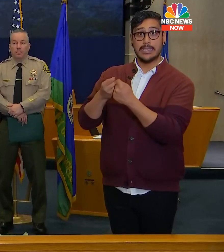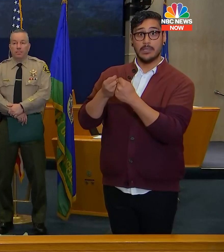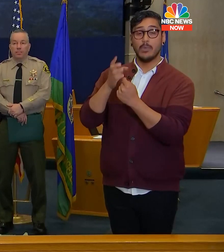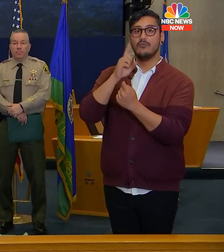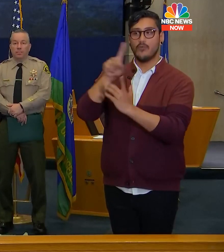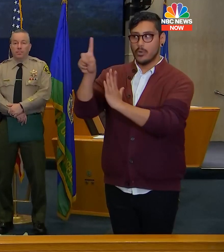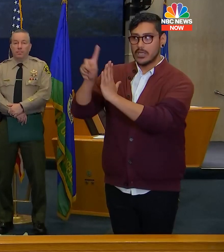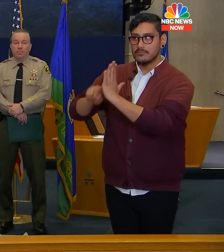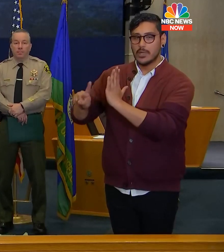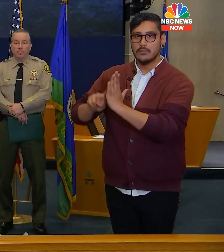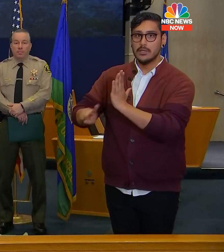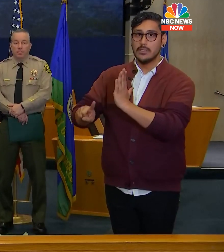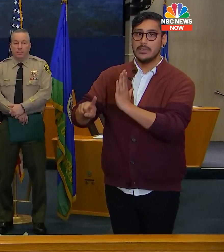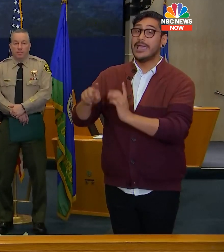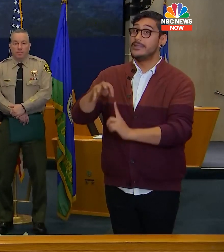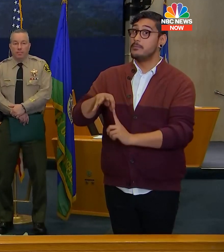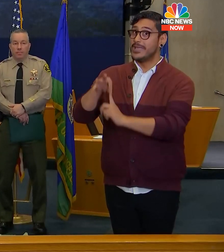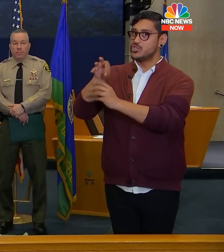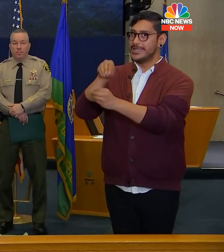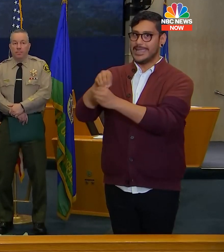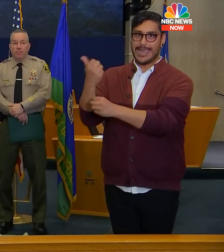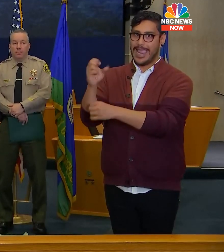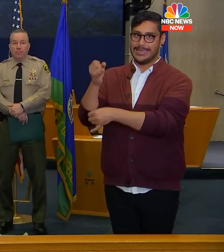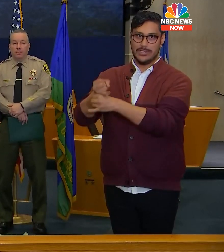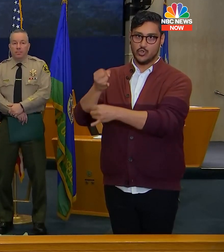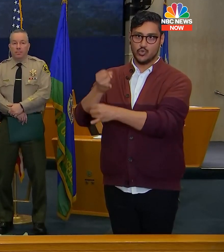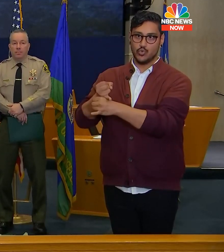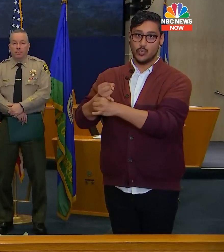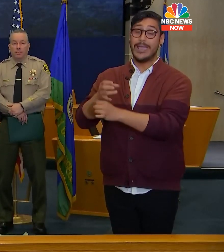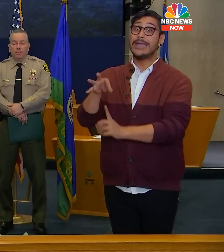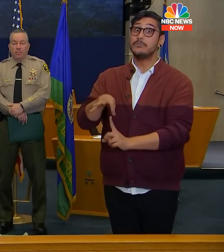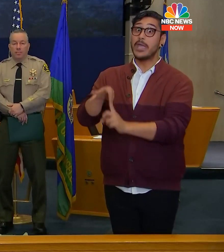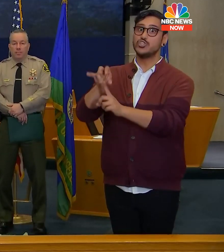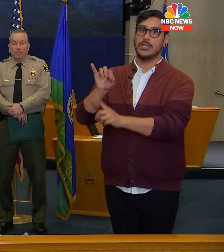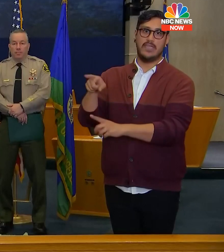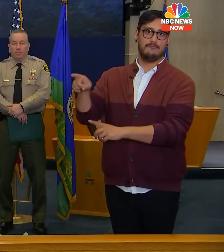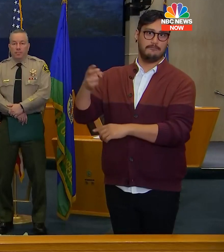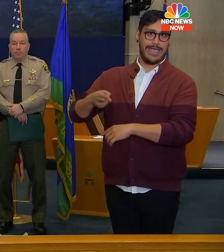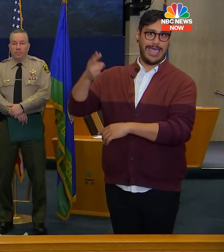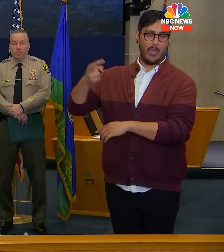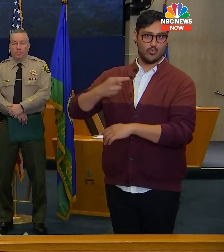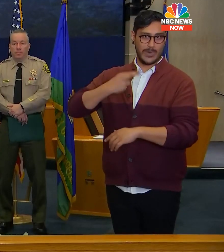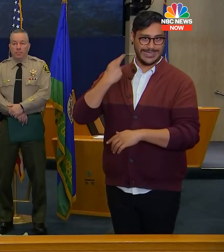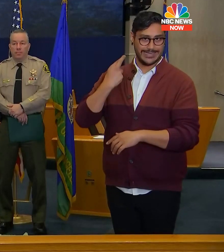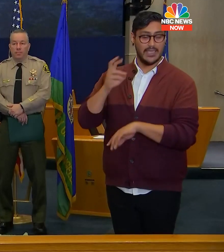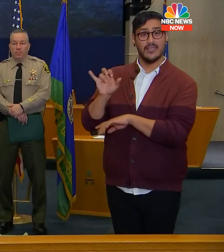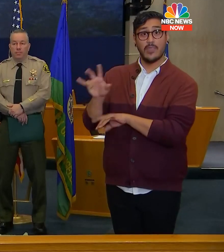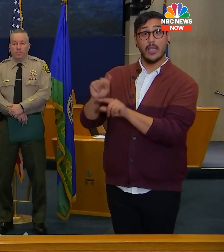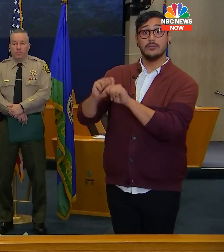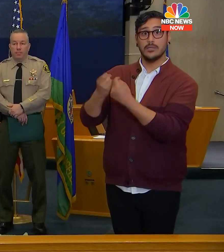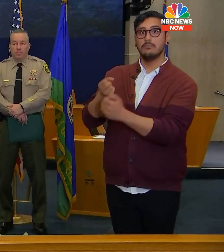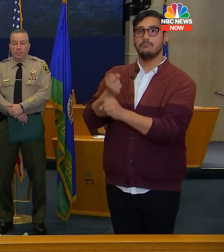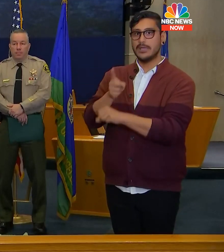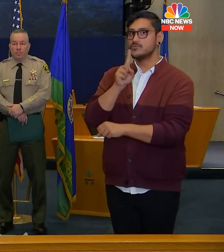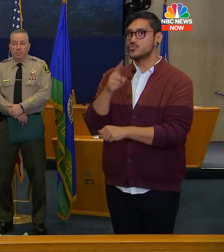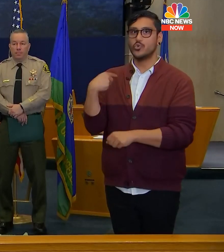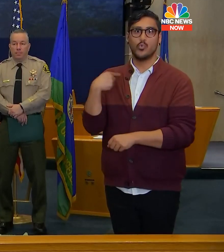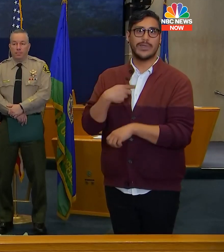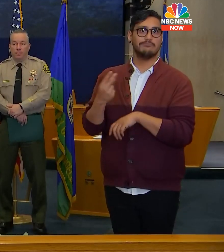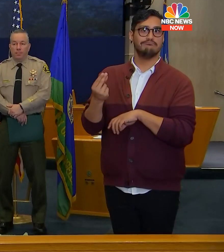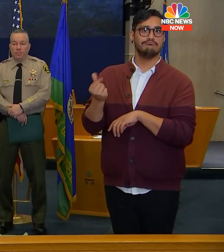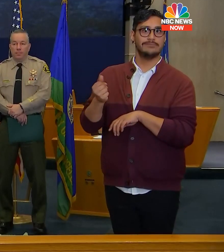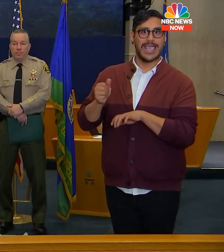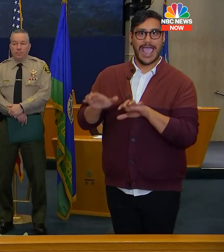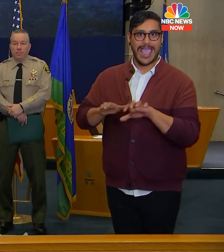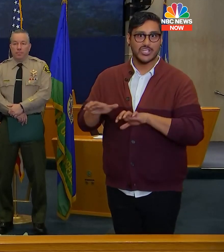setting, particularly those where there's at-risk or vulnerable populations. And that team really helps make sure that we immediately take